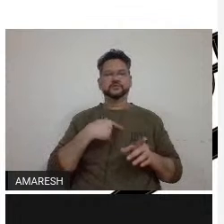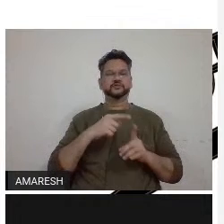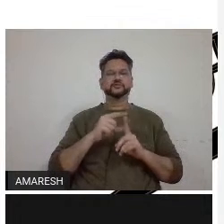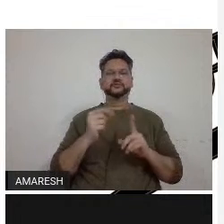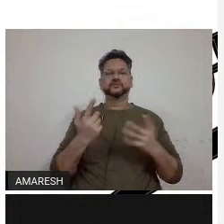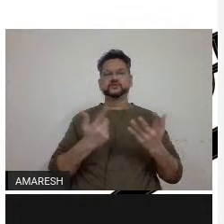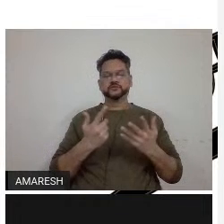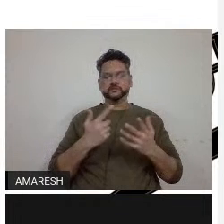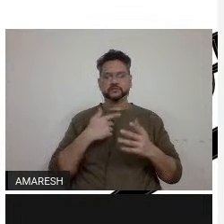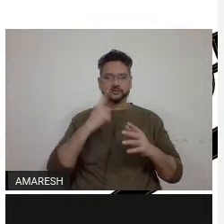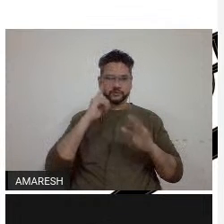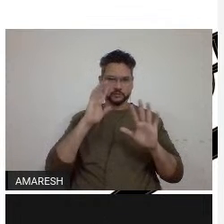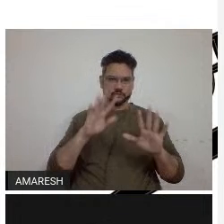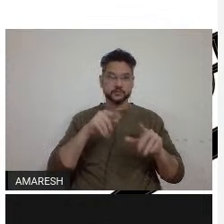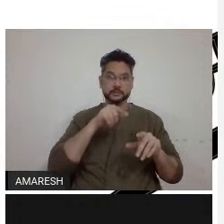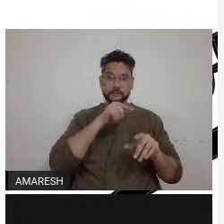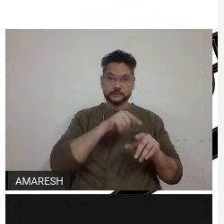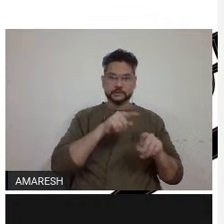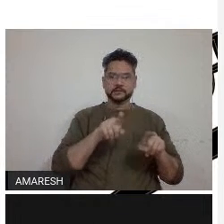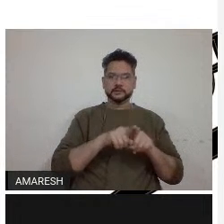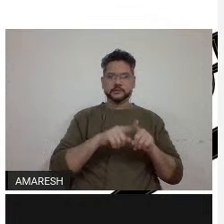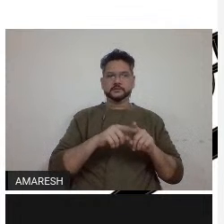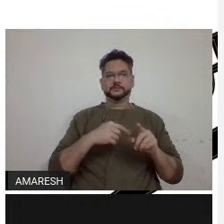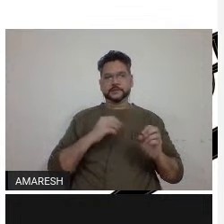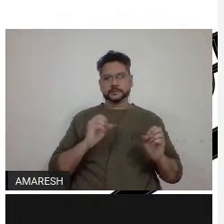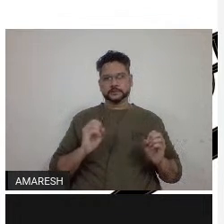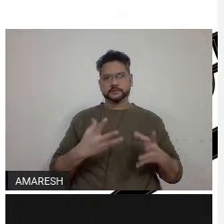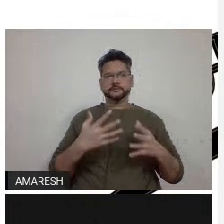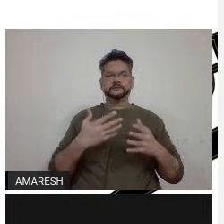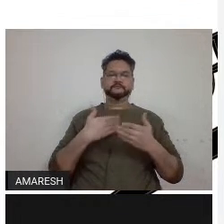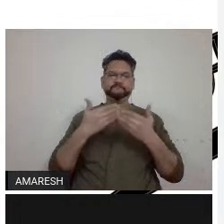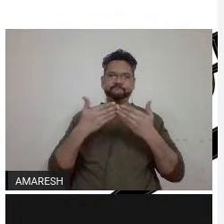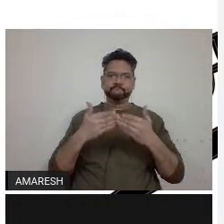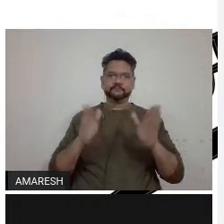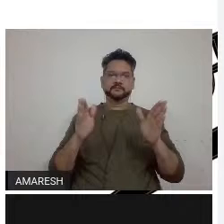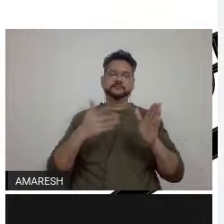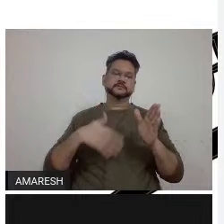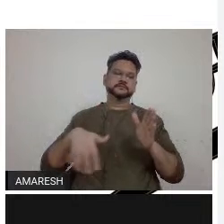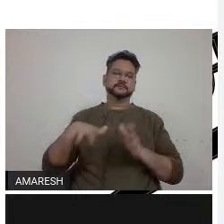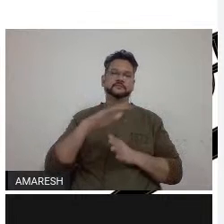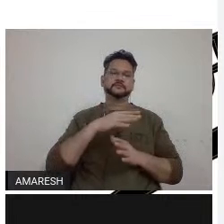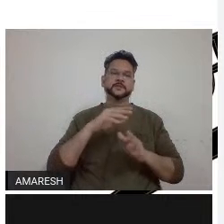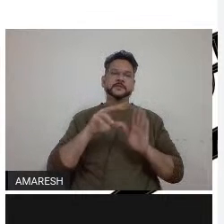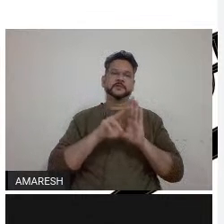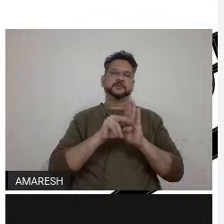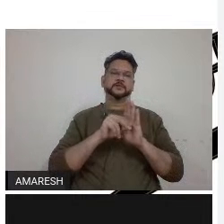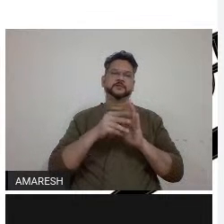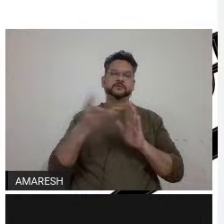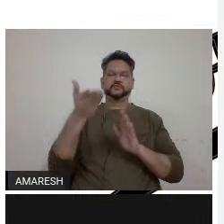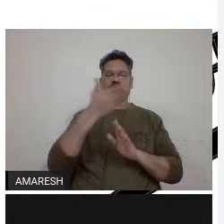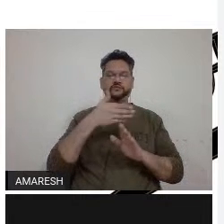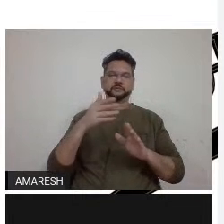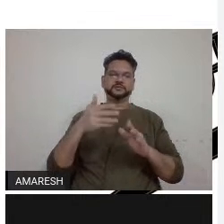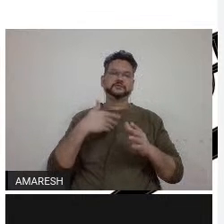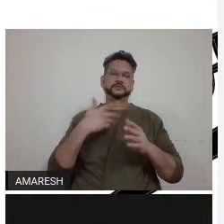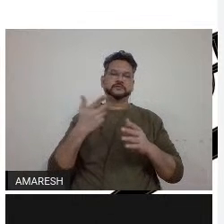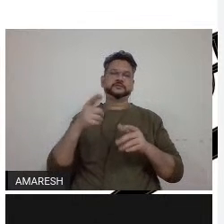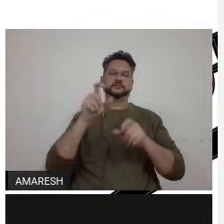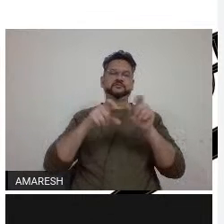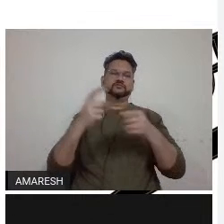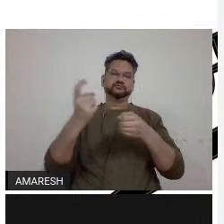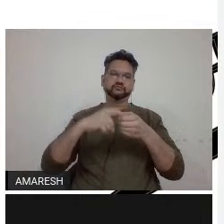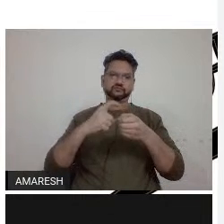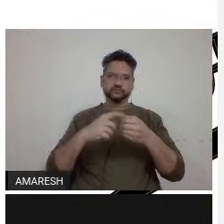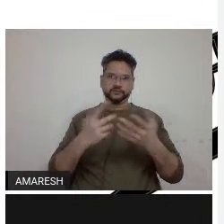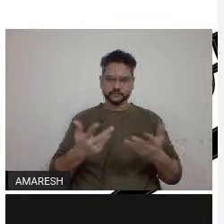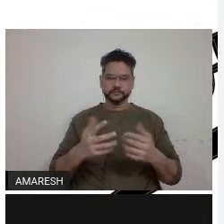that we want to roll it out to the students of Speaking Hands Foundation as well. As you can see, this is a Winminia Academy wherein we are